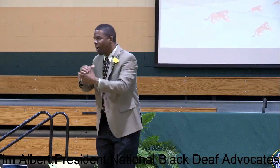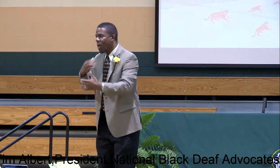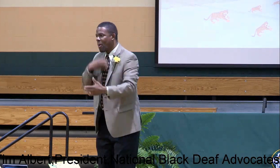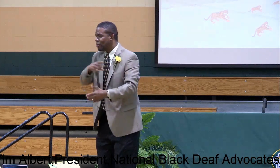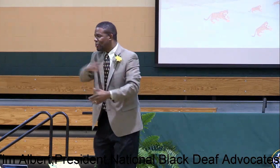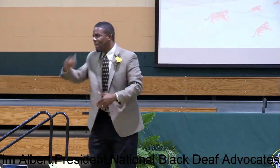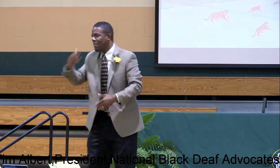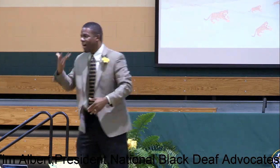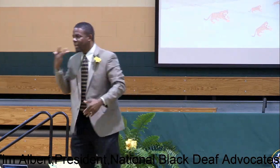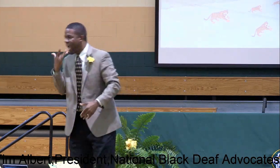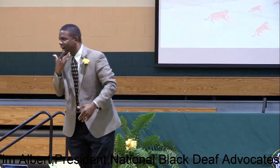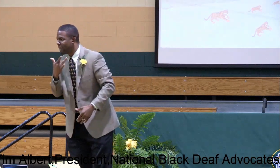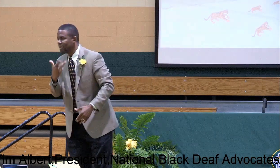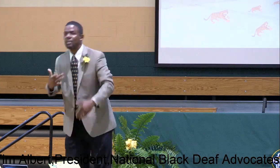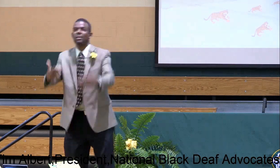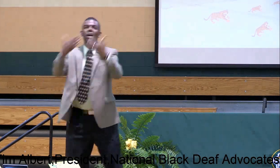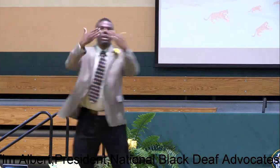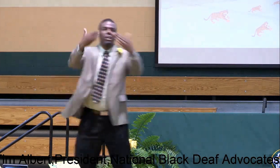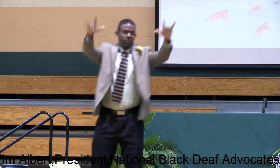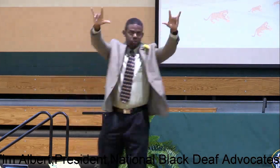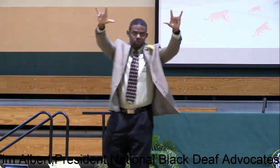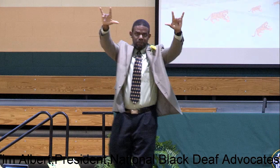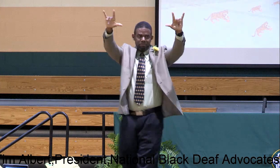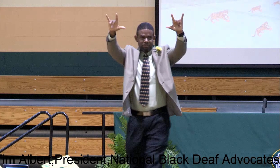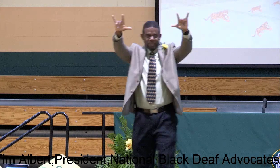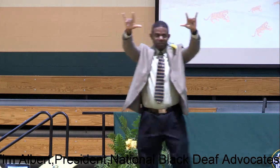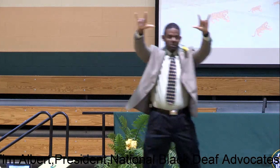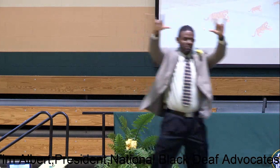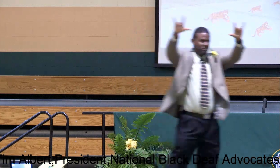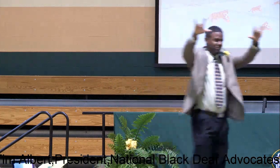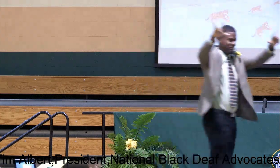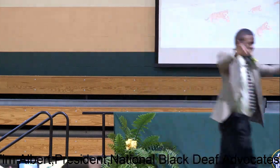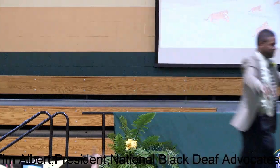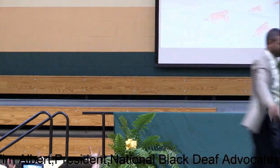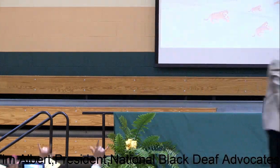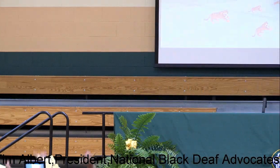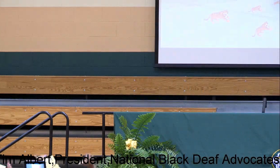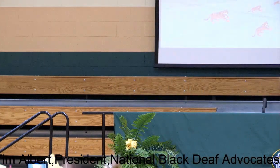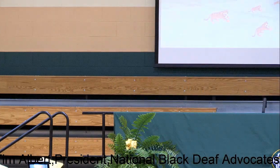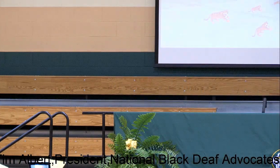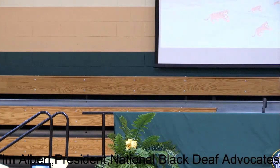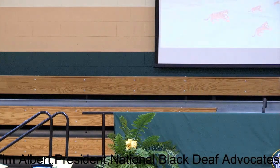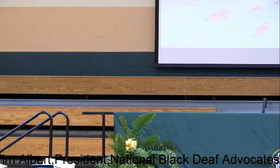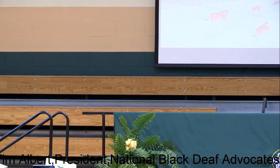say congratulations to all of you. I wish you the best of luck. And thank you, everybody in attendance.